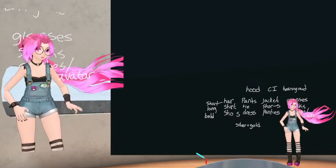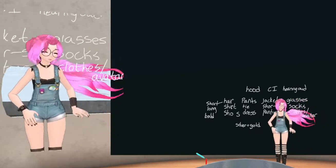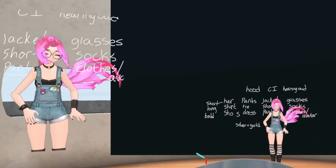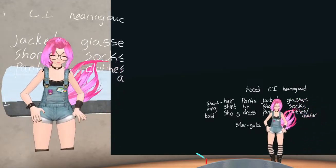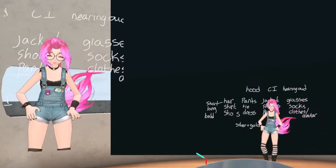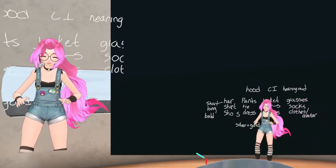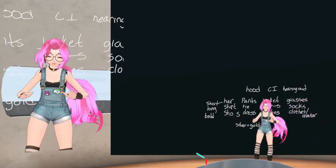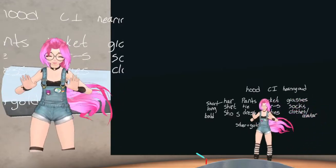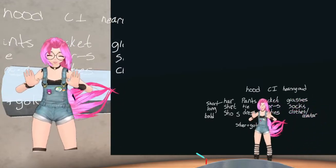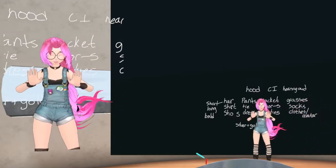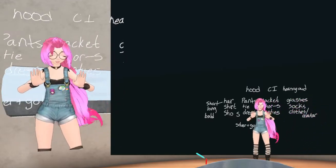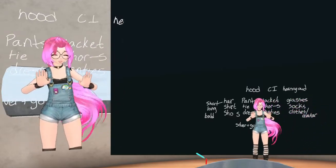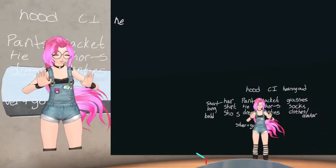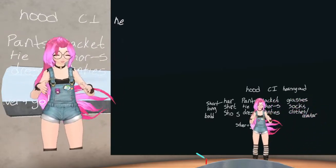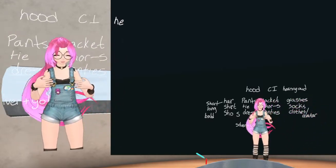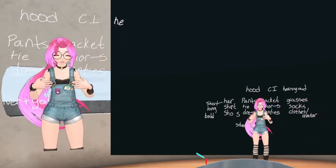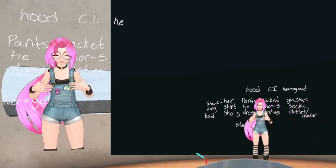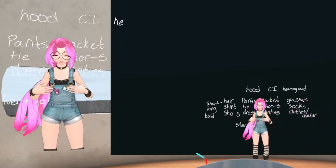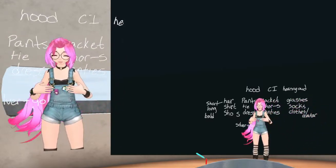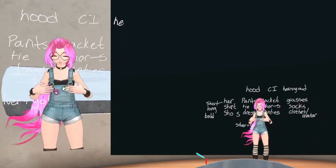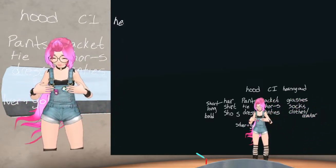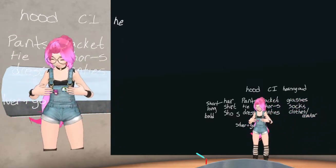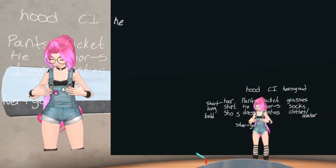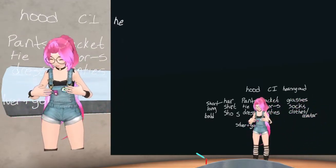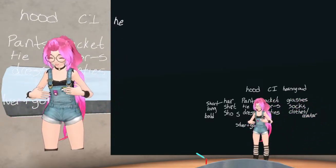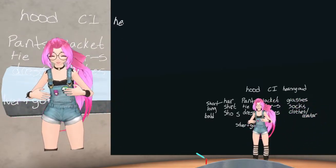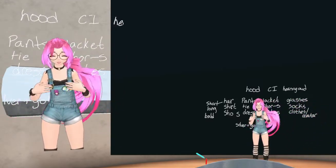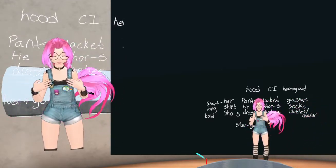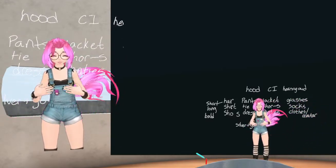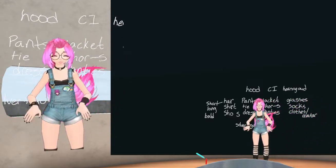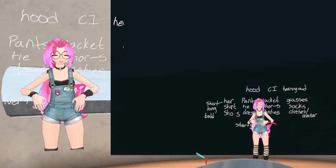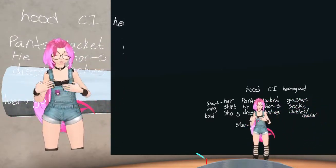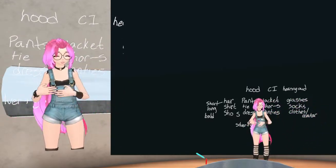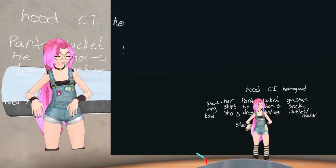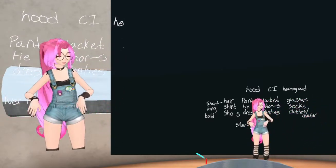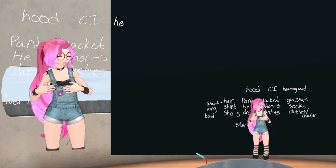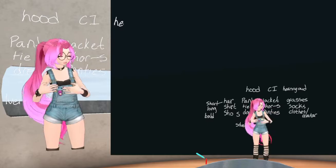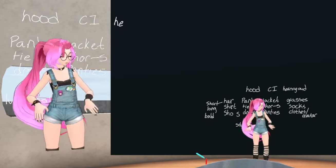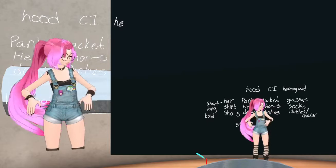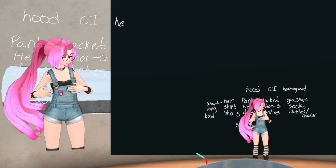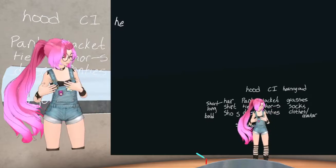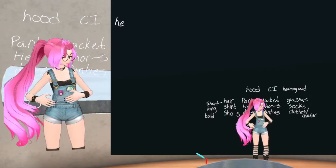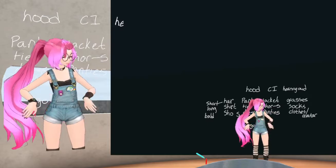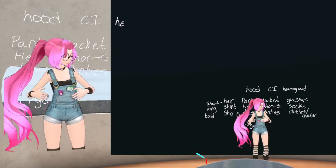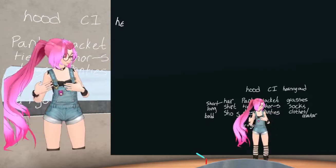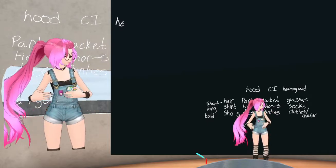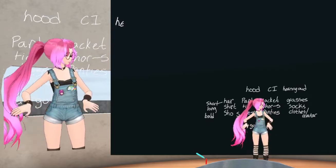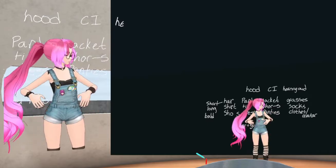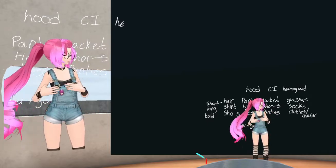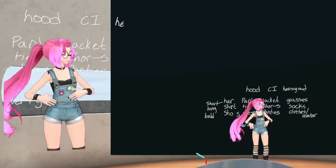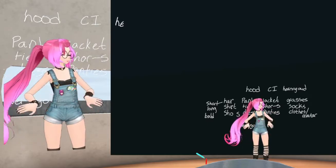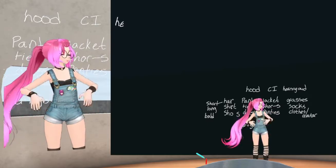sign. And you're just going to have an open hand around your tummy chest area, and you're going to go like this.